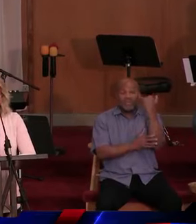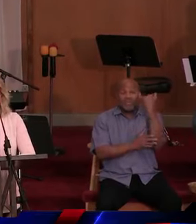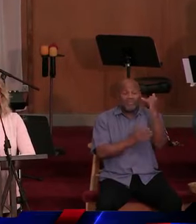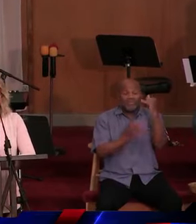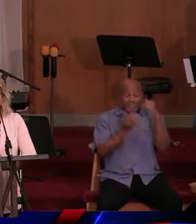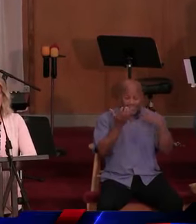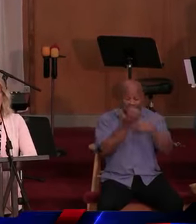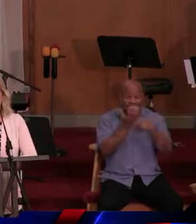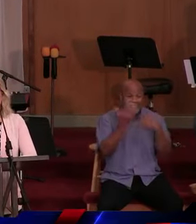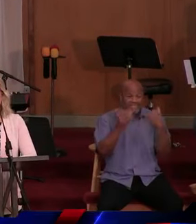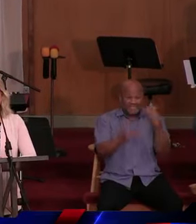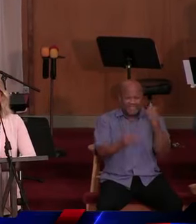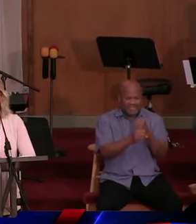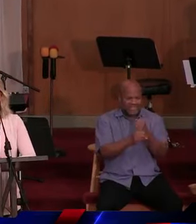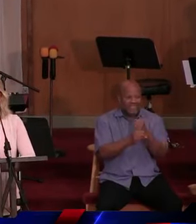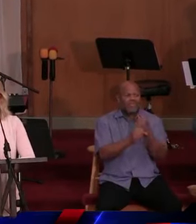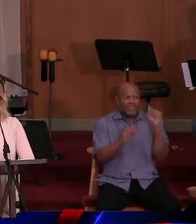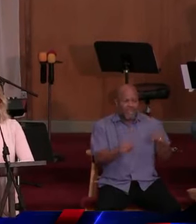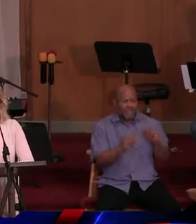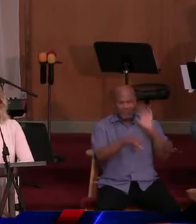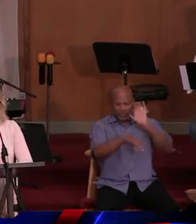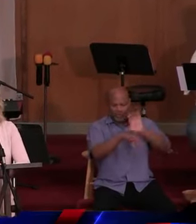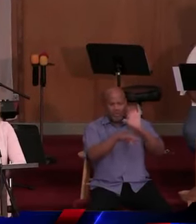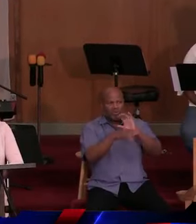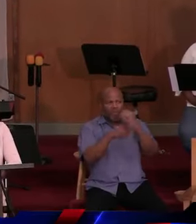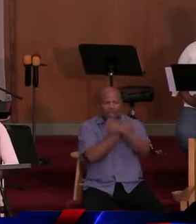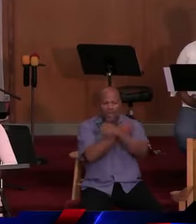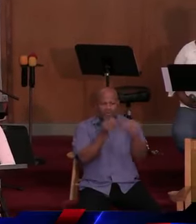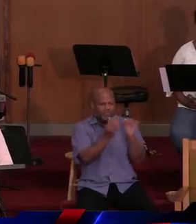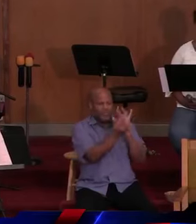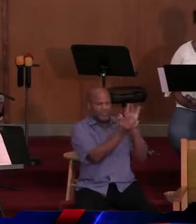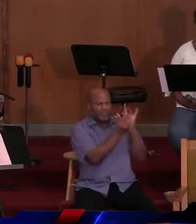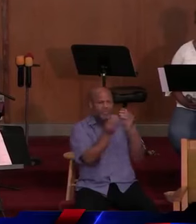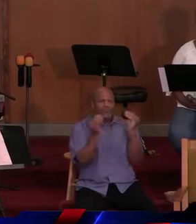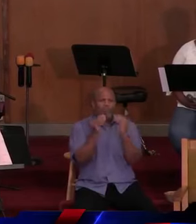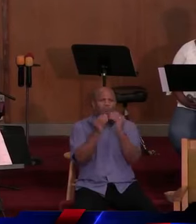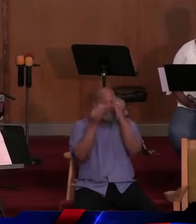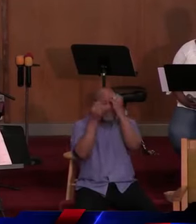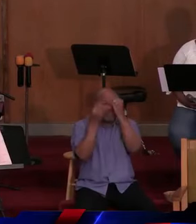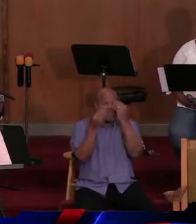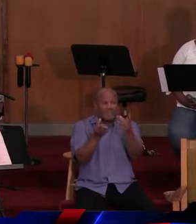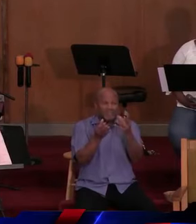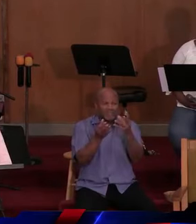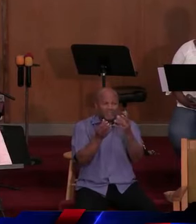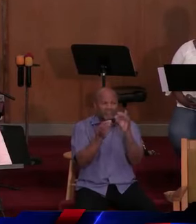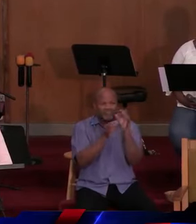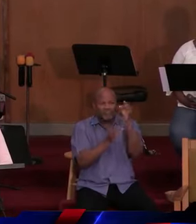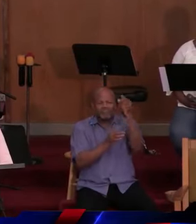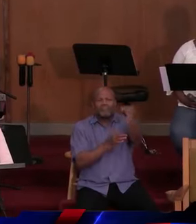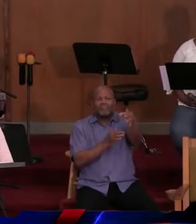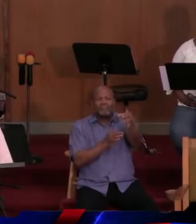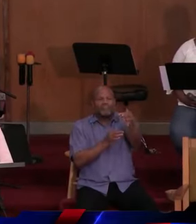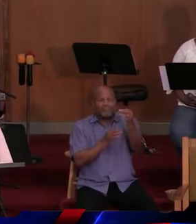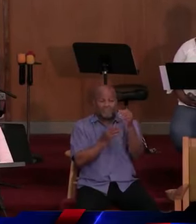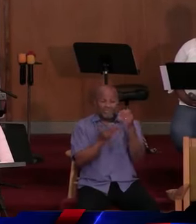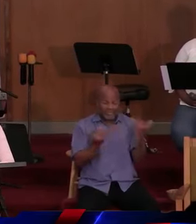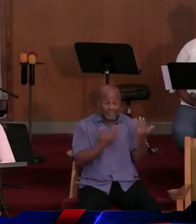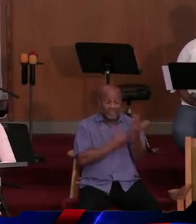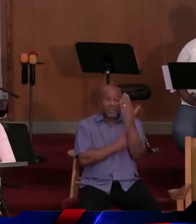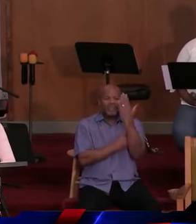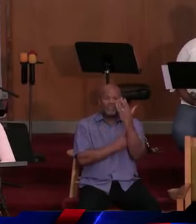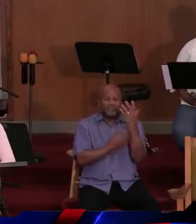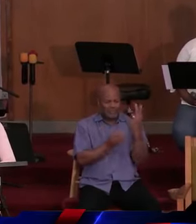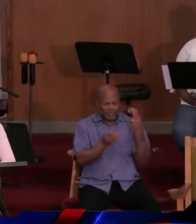tickets for this year, you can contact the church office for additional information. Thank you for joining us this